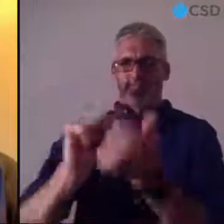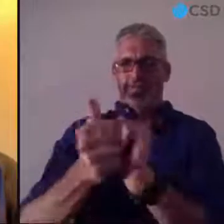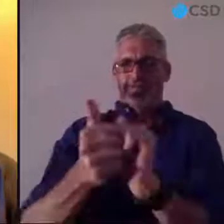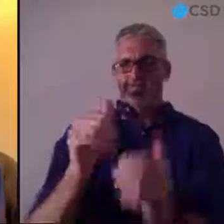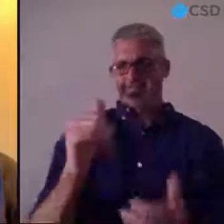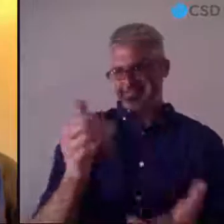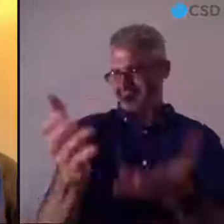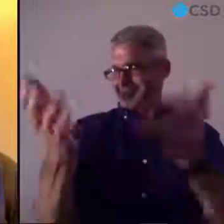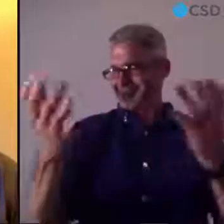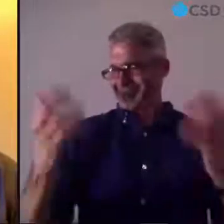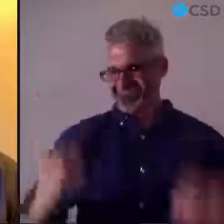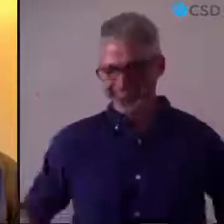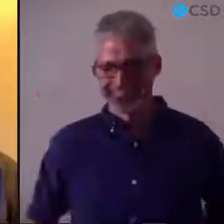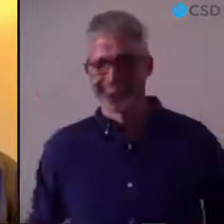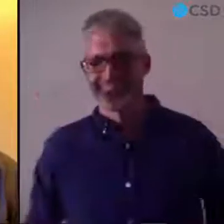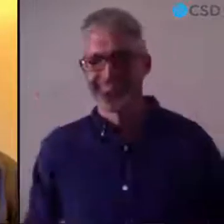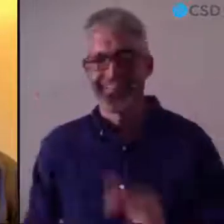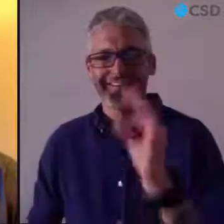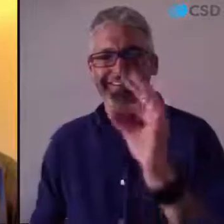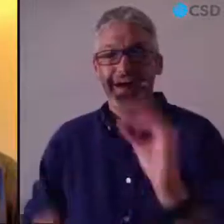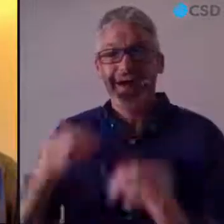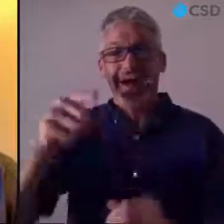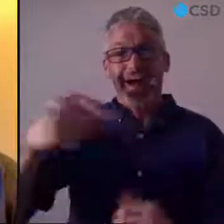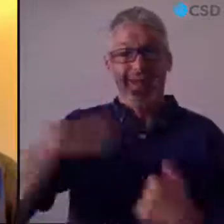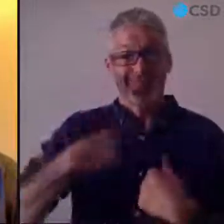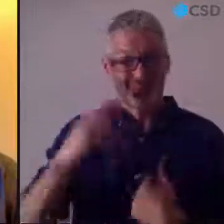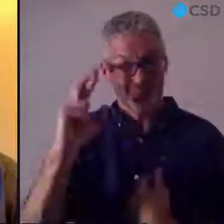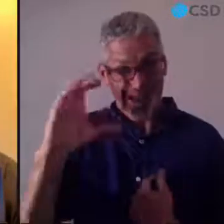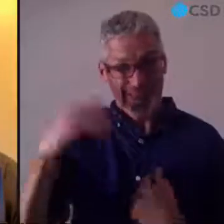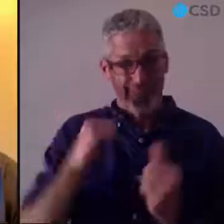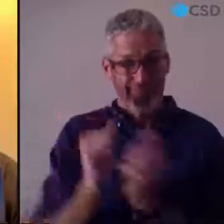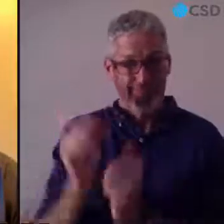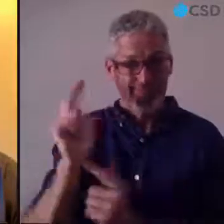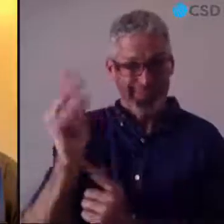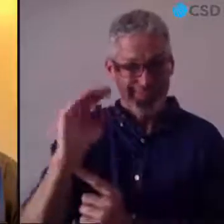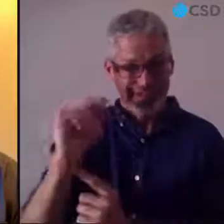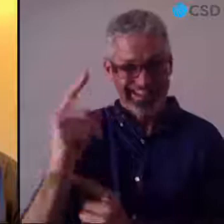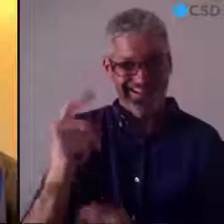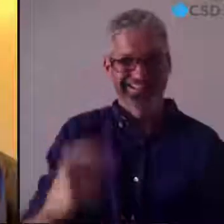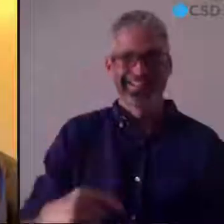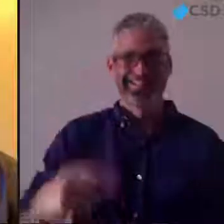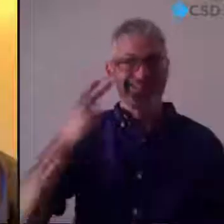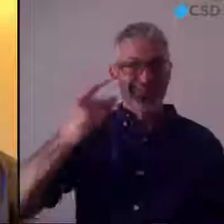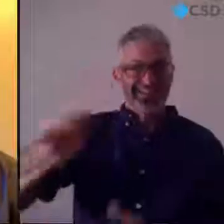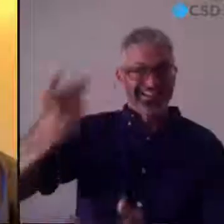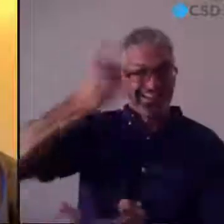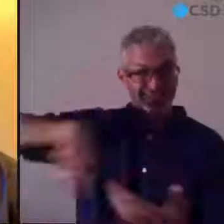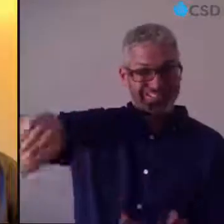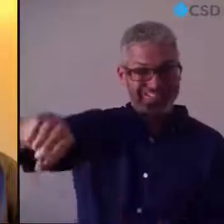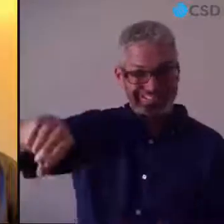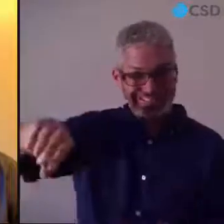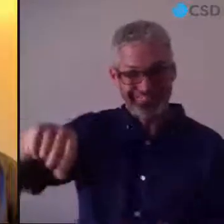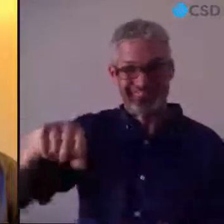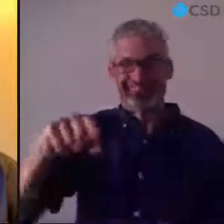are so that we can be the change. I'm Ryan Commerson with 3